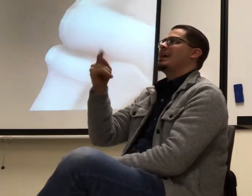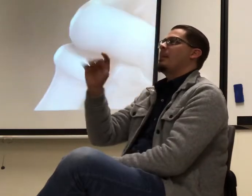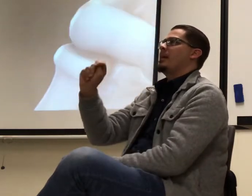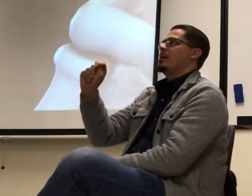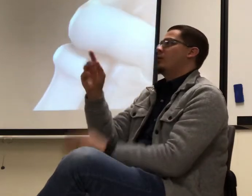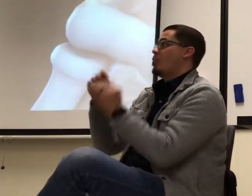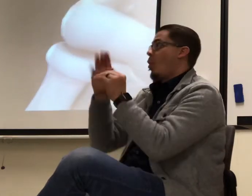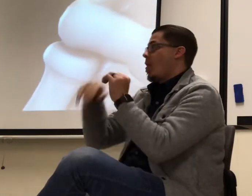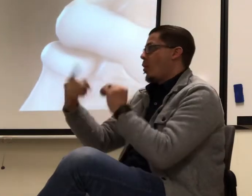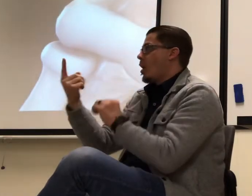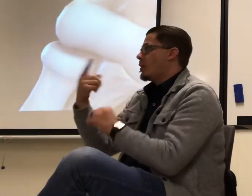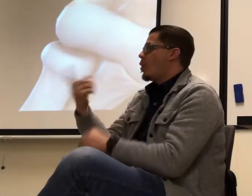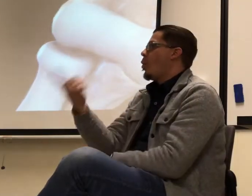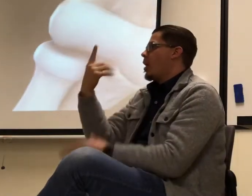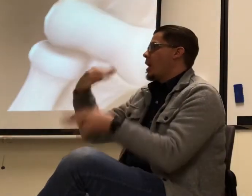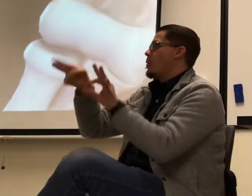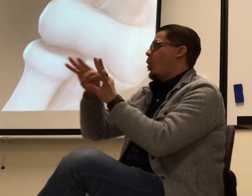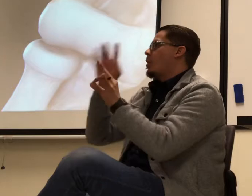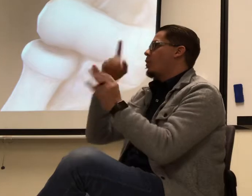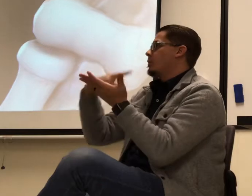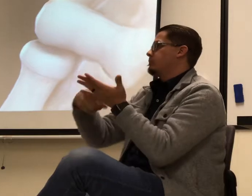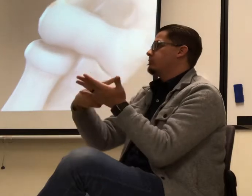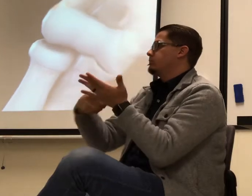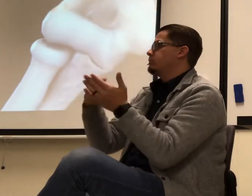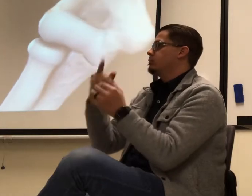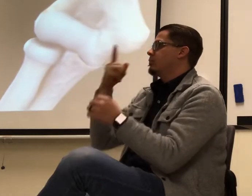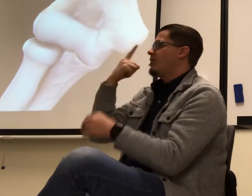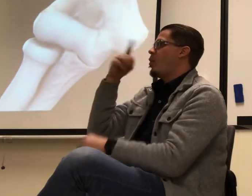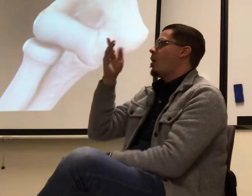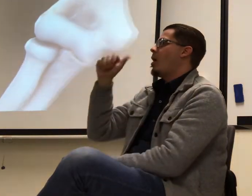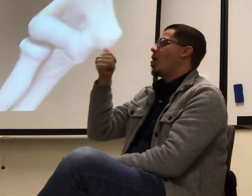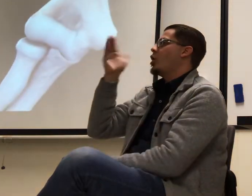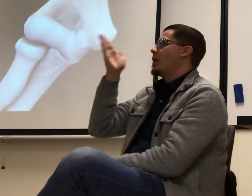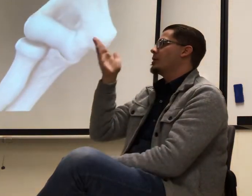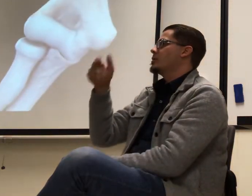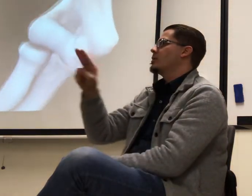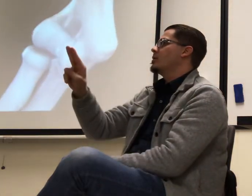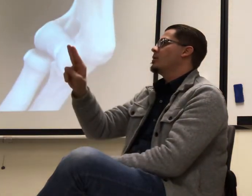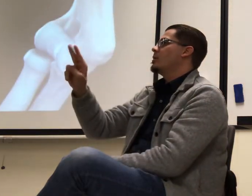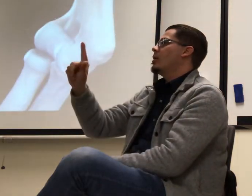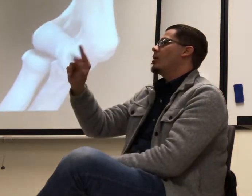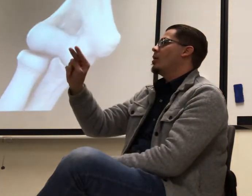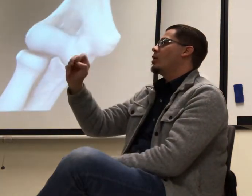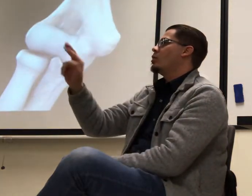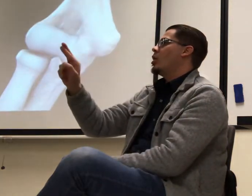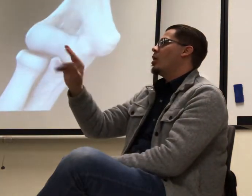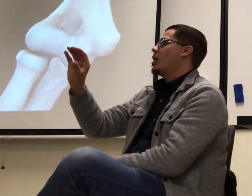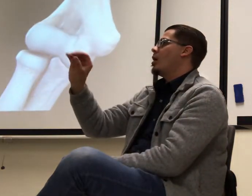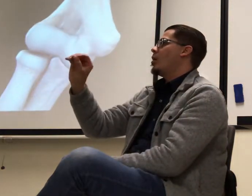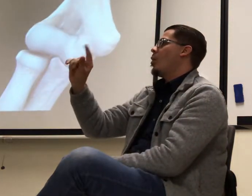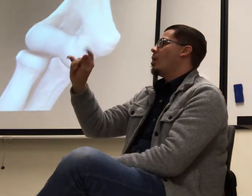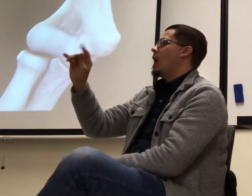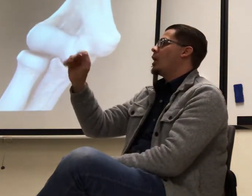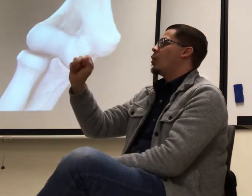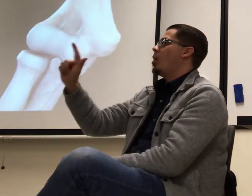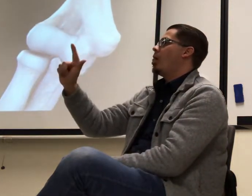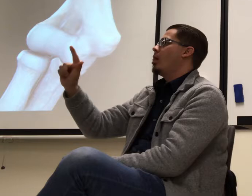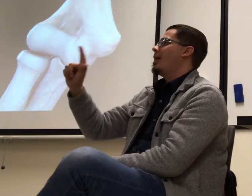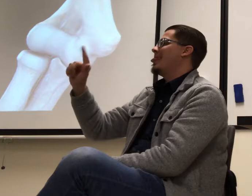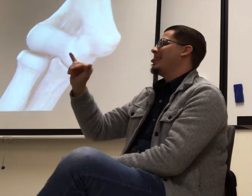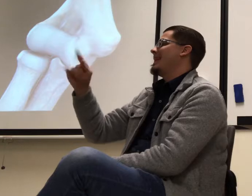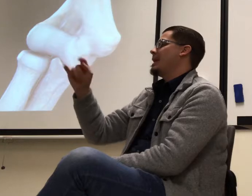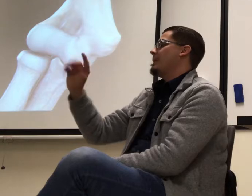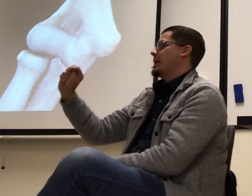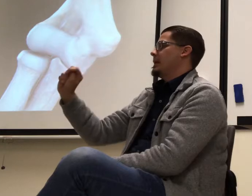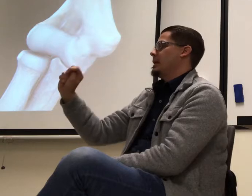There's more than one, but one I want you to know, because I'll talk about it in another lecture, is the ulnar collateral ligament. So in your